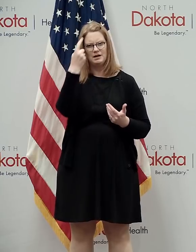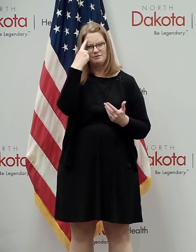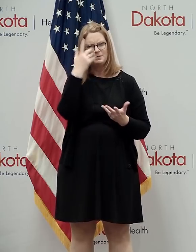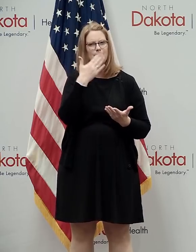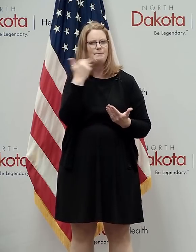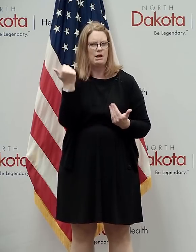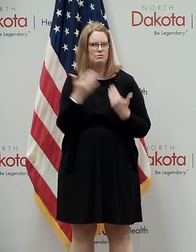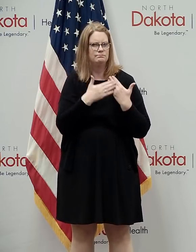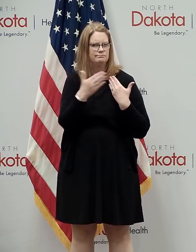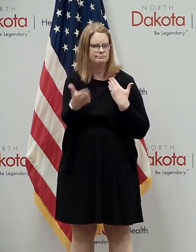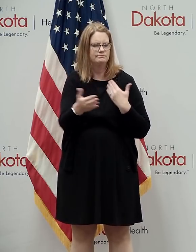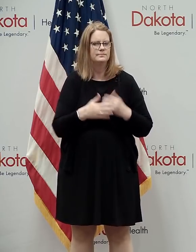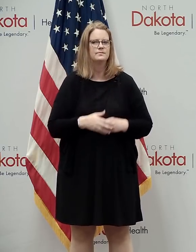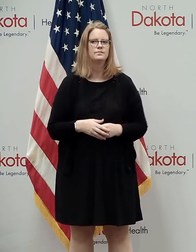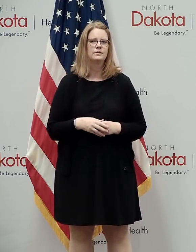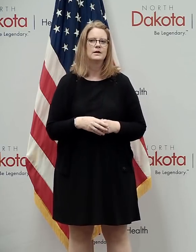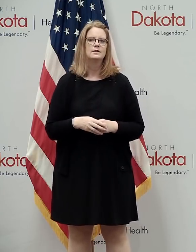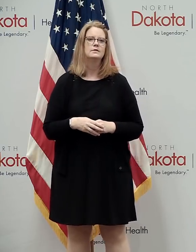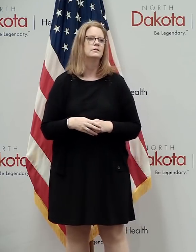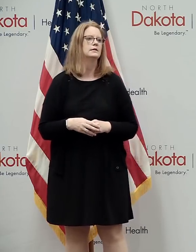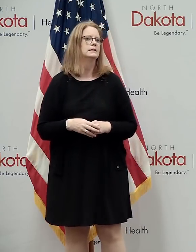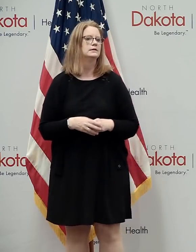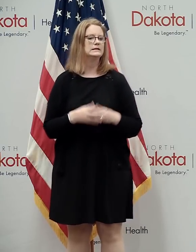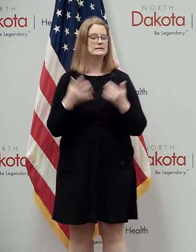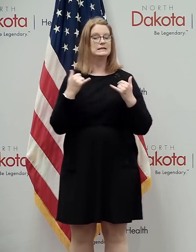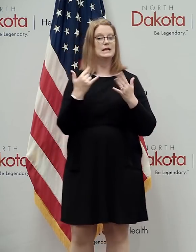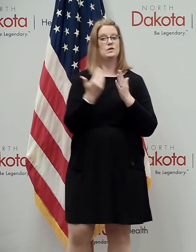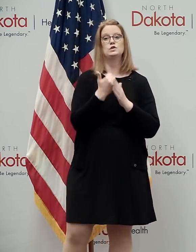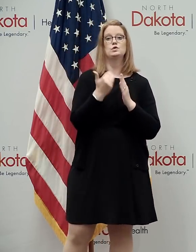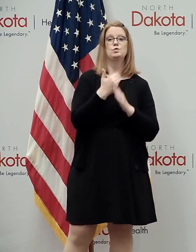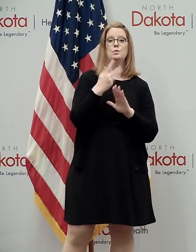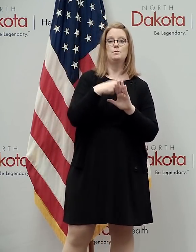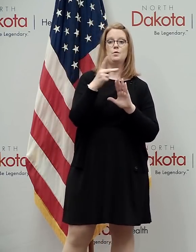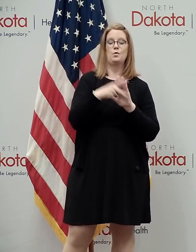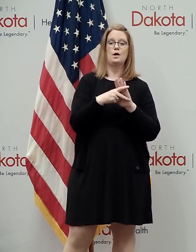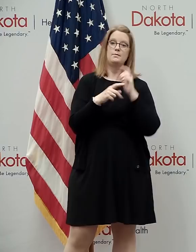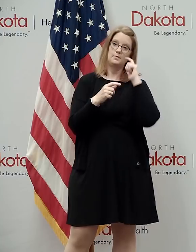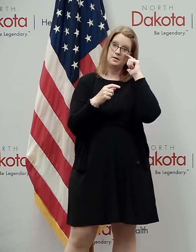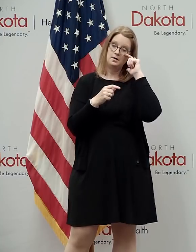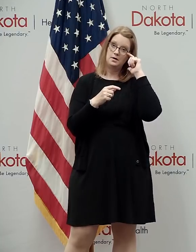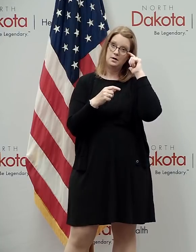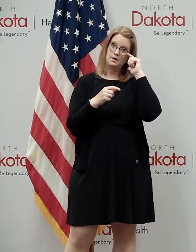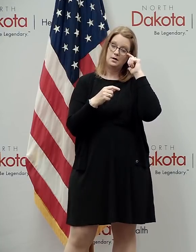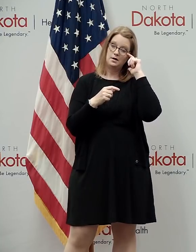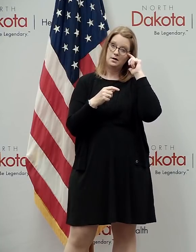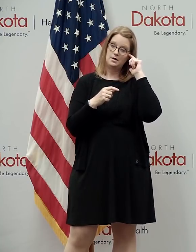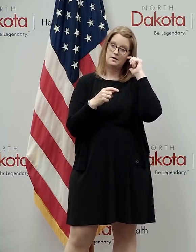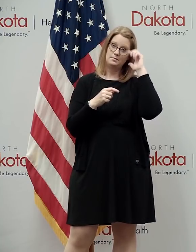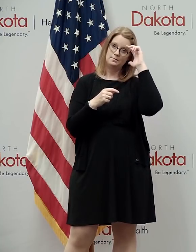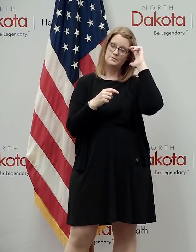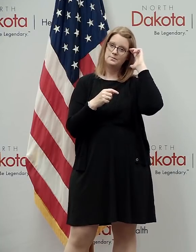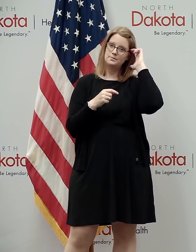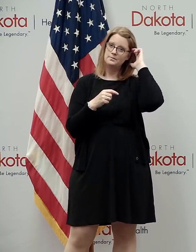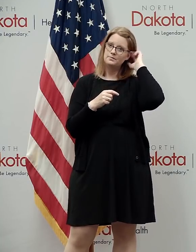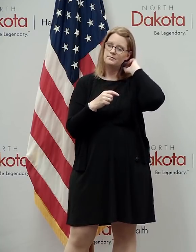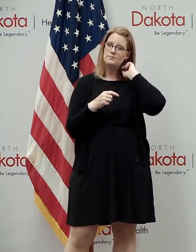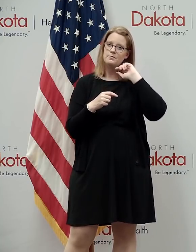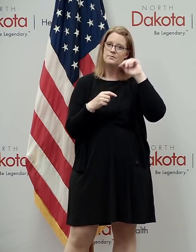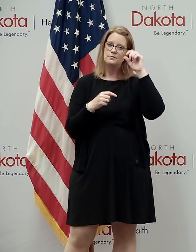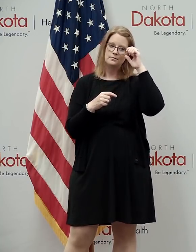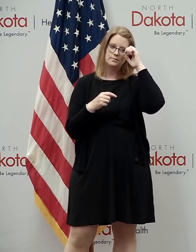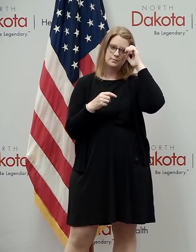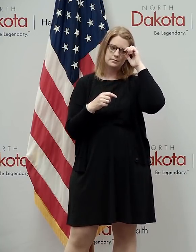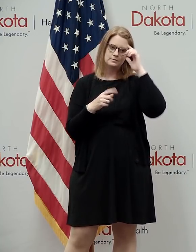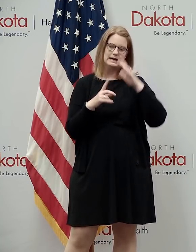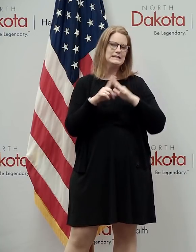forward. Today we want to talk about a new program launching soon, which is going to work on this